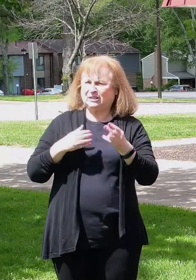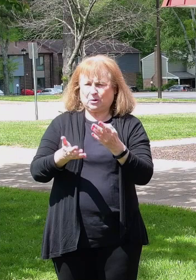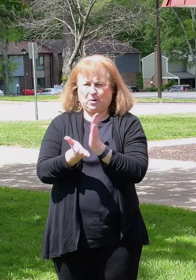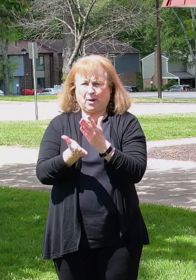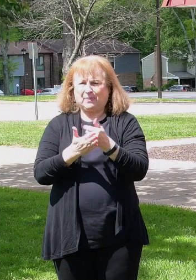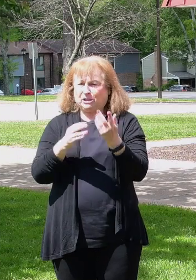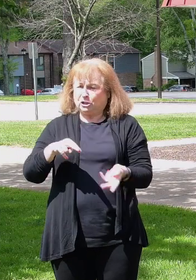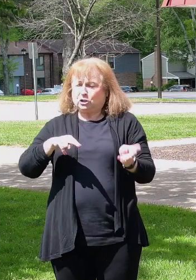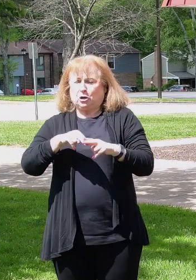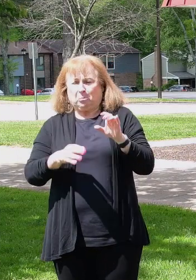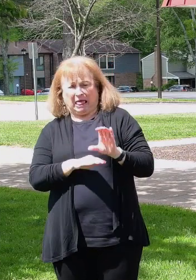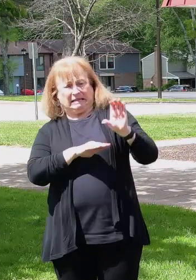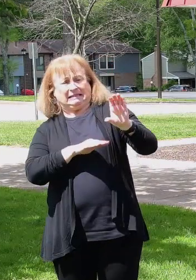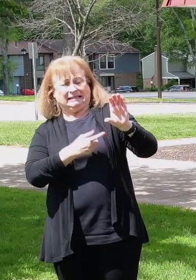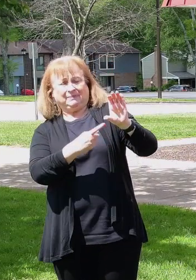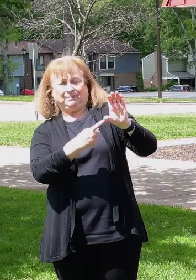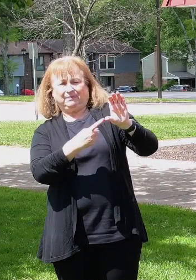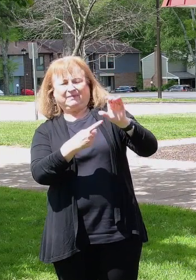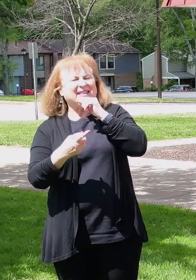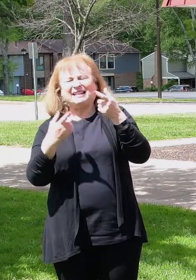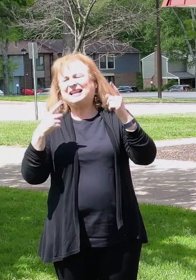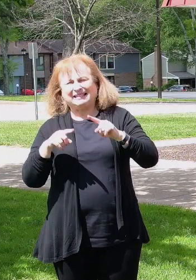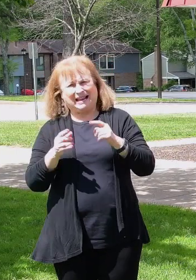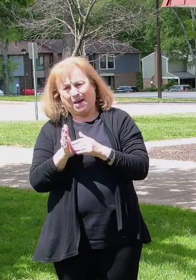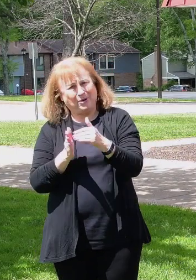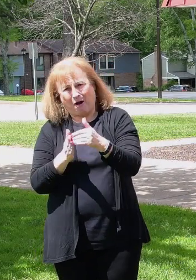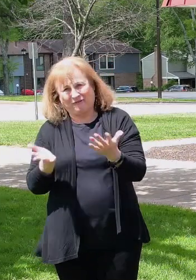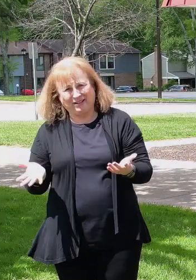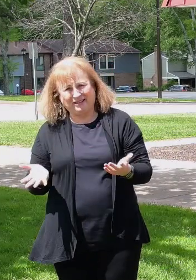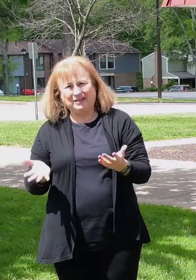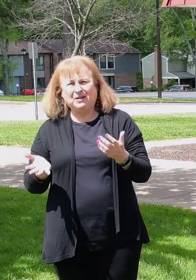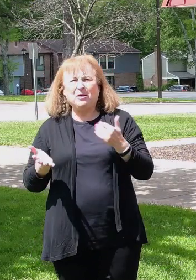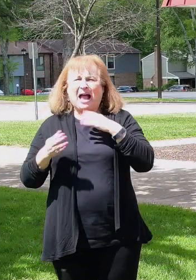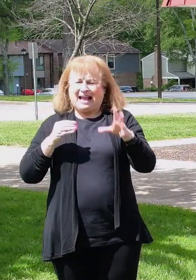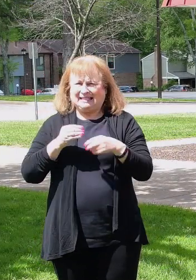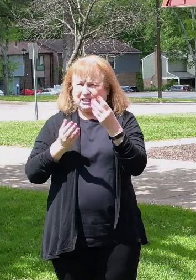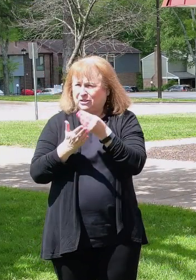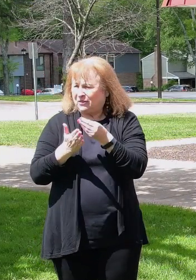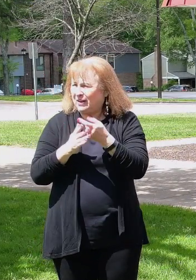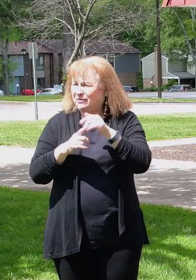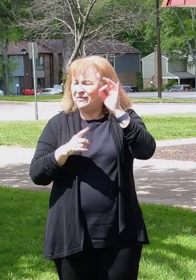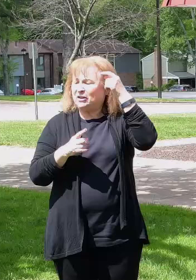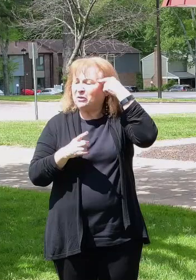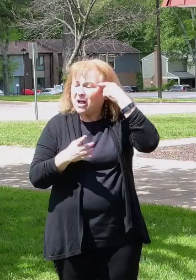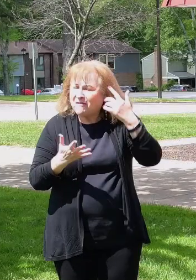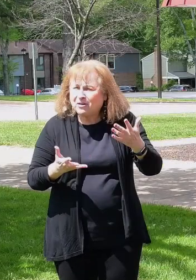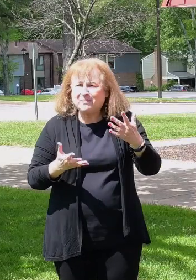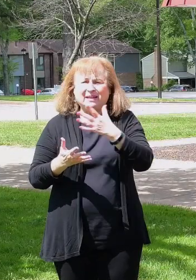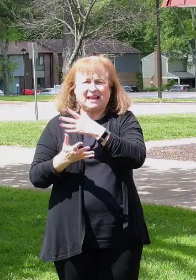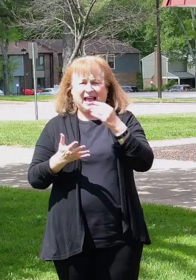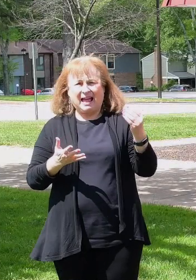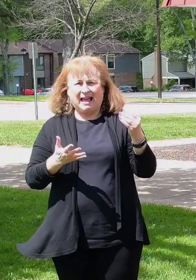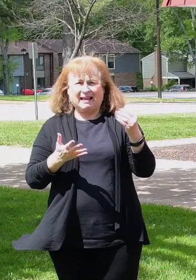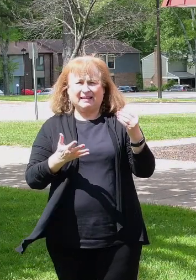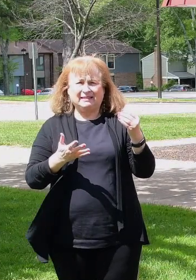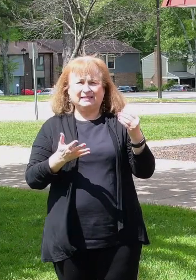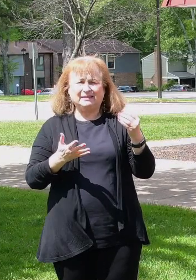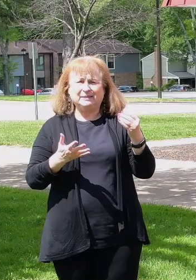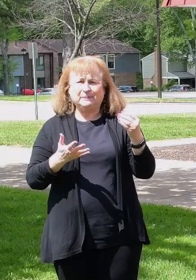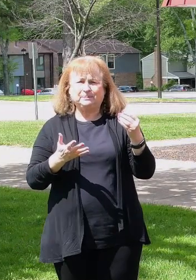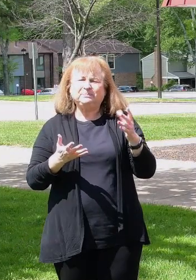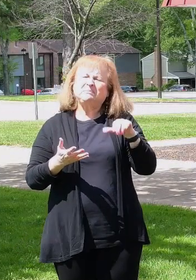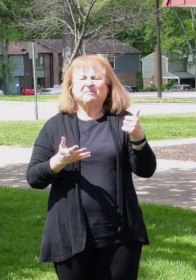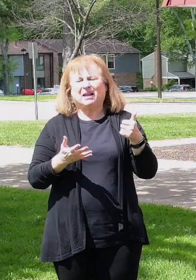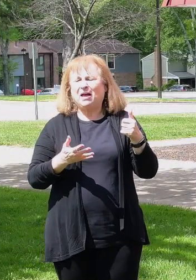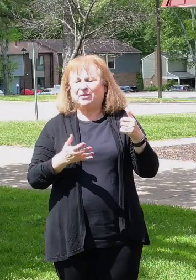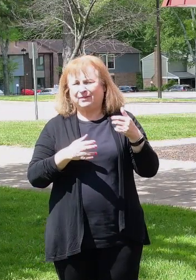budget surplus. This doesn't happen all the time. We had additional funding from the federal government as well as